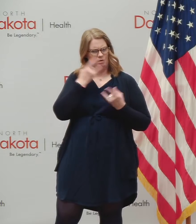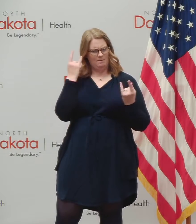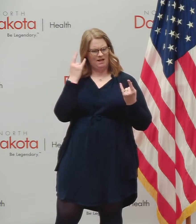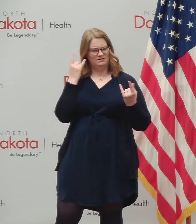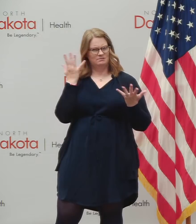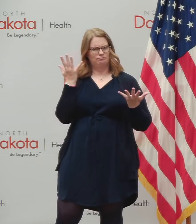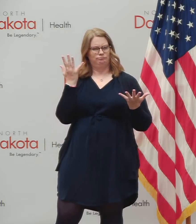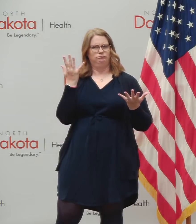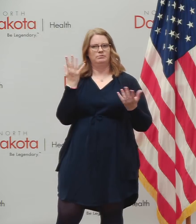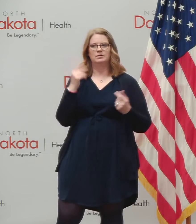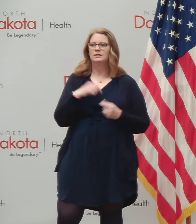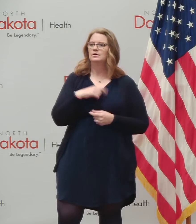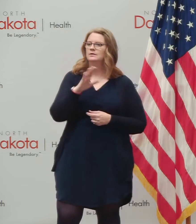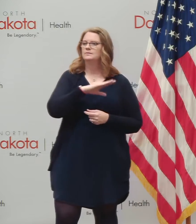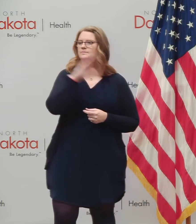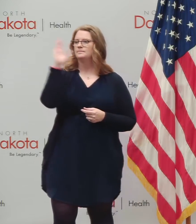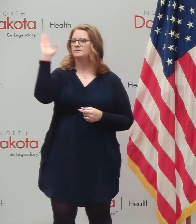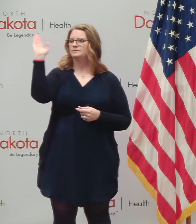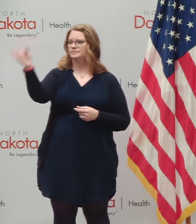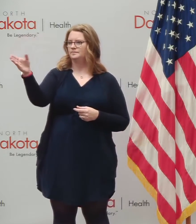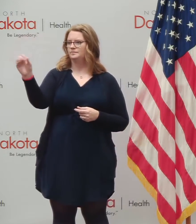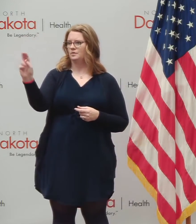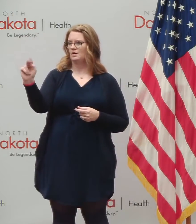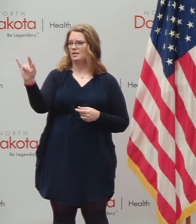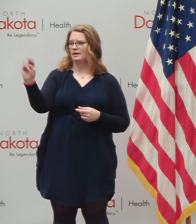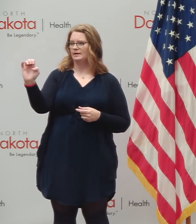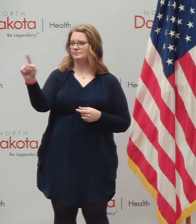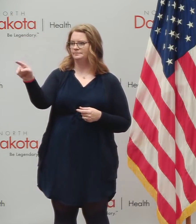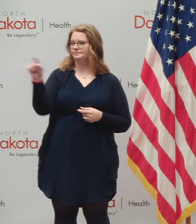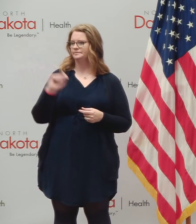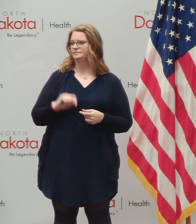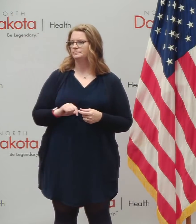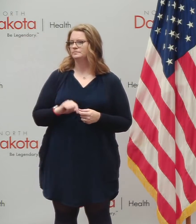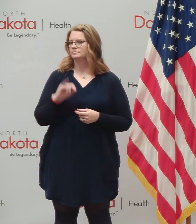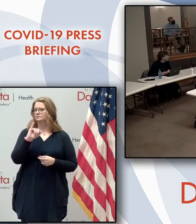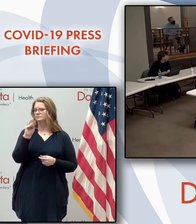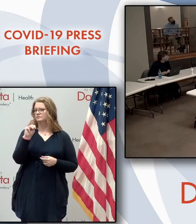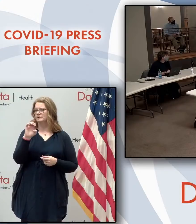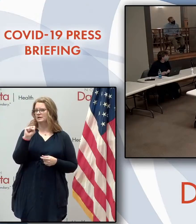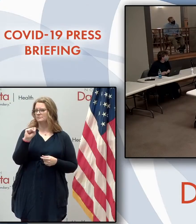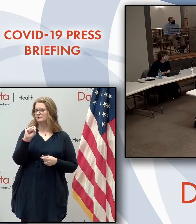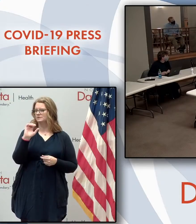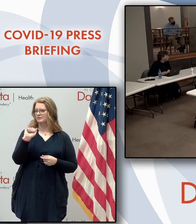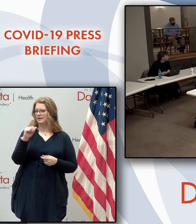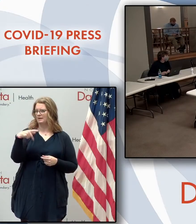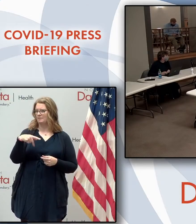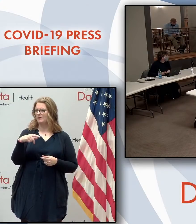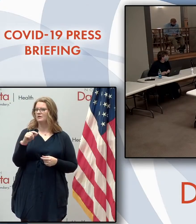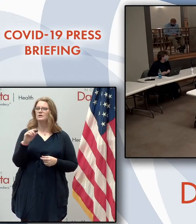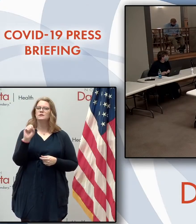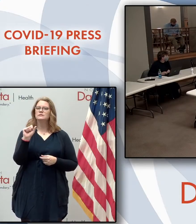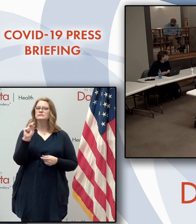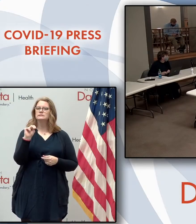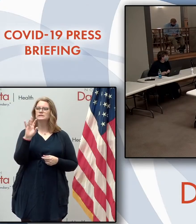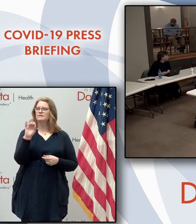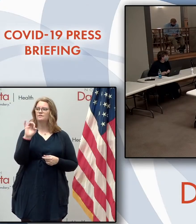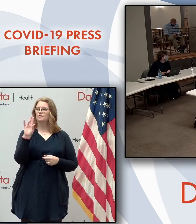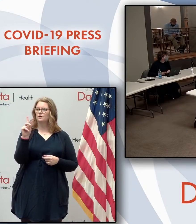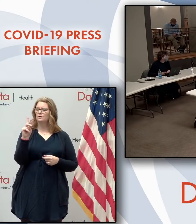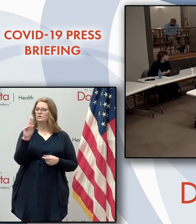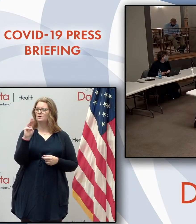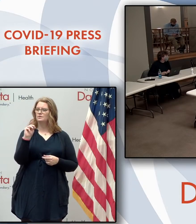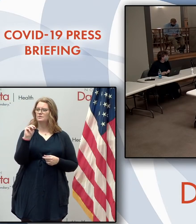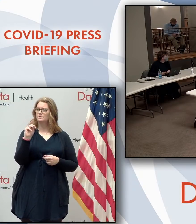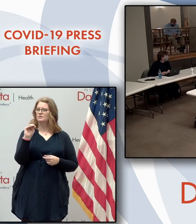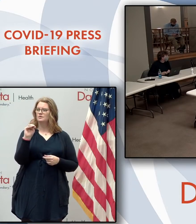I would say. I'm going to flip over here to go online. James McPherson with the AP. Sanford Bismarck President Michael